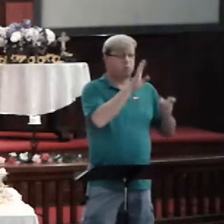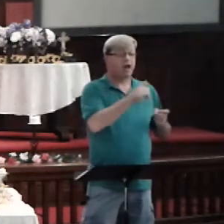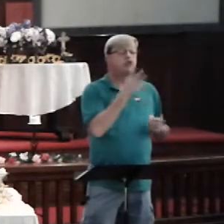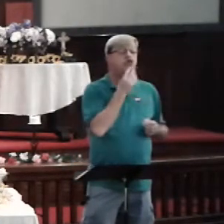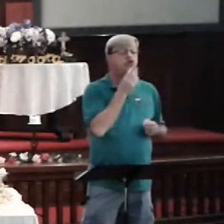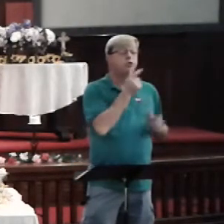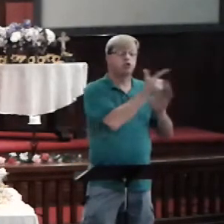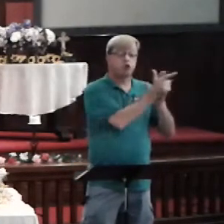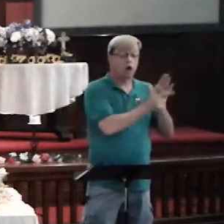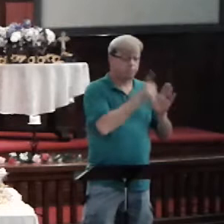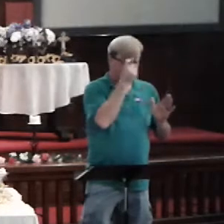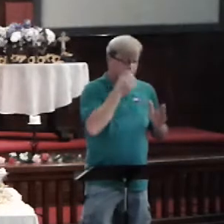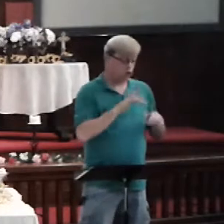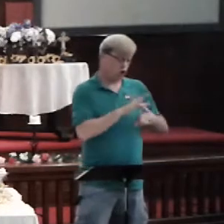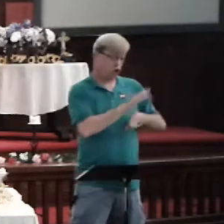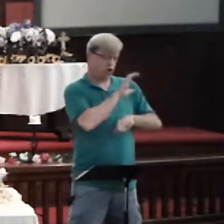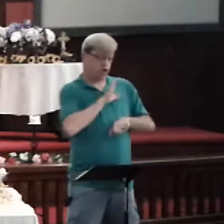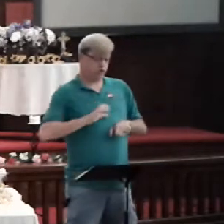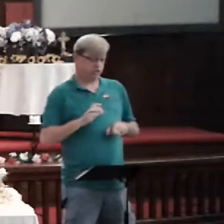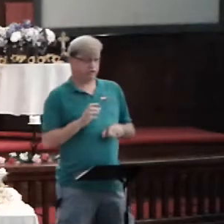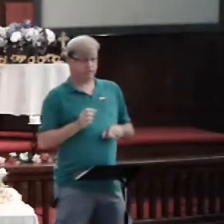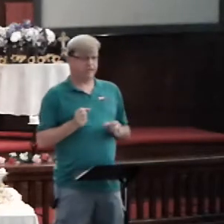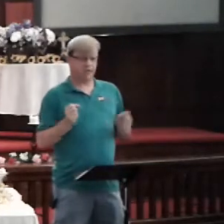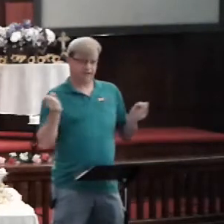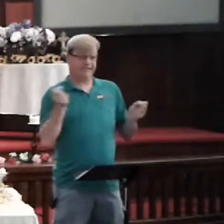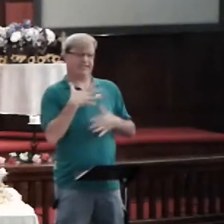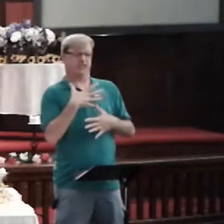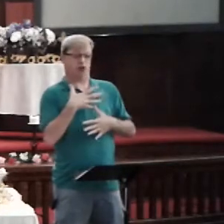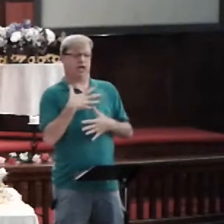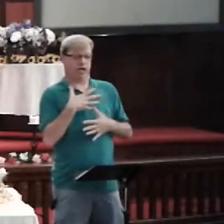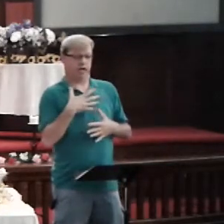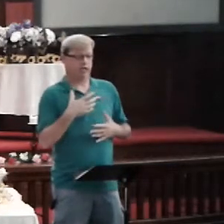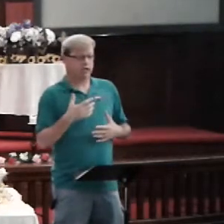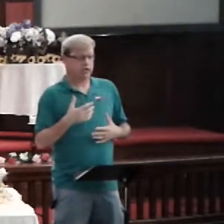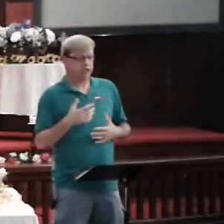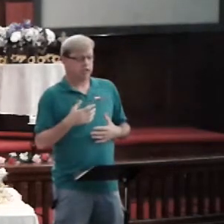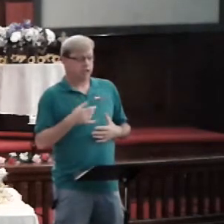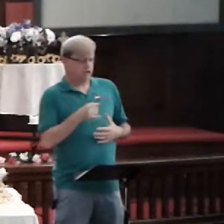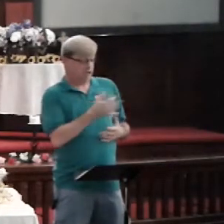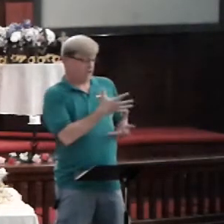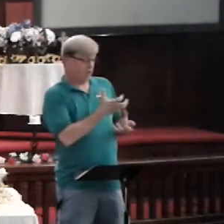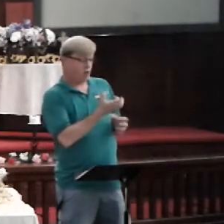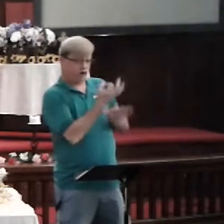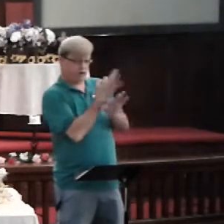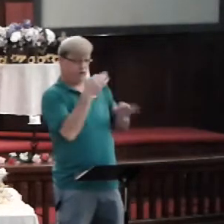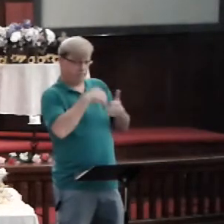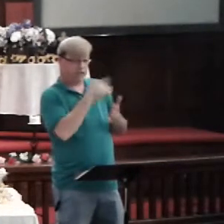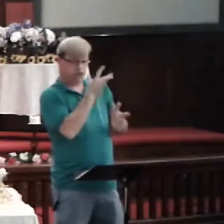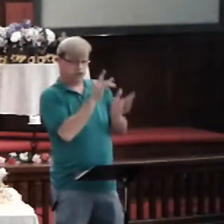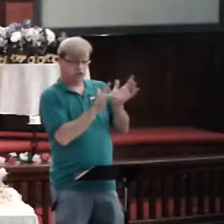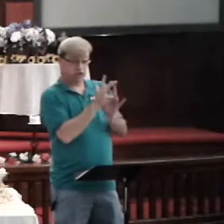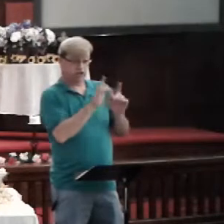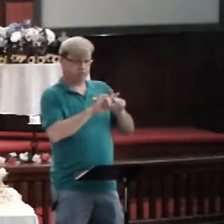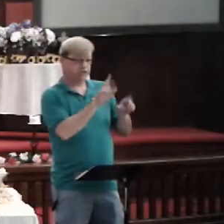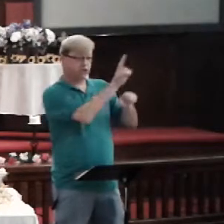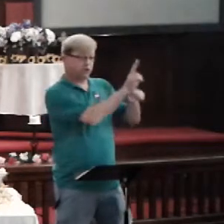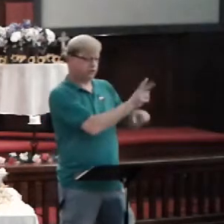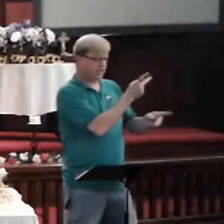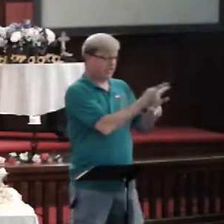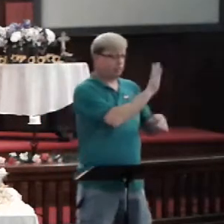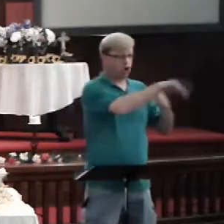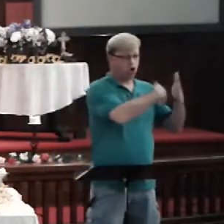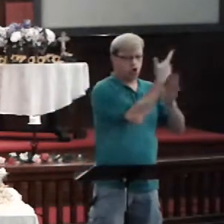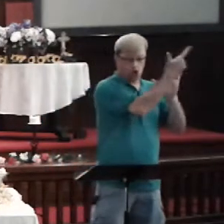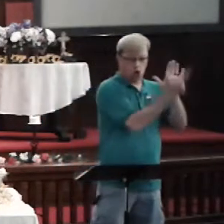law. Because the early Christians were sort of schizophrenic, if you will. They wanted this freedom in Jesus, but they were used to keeping all